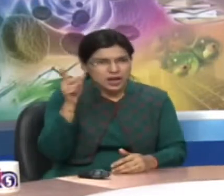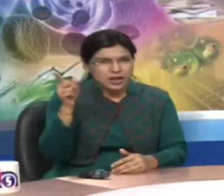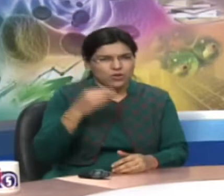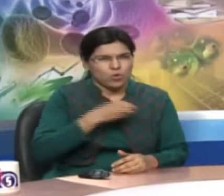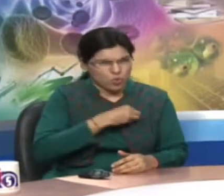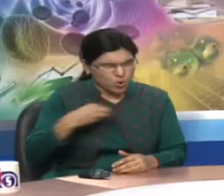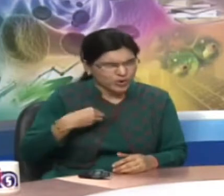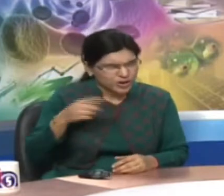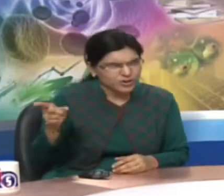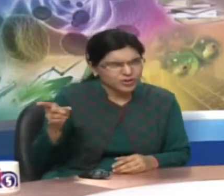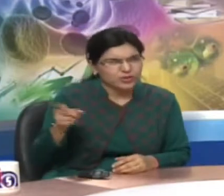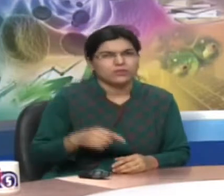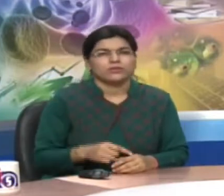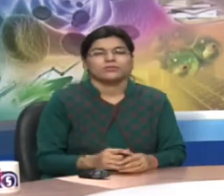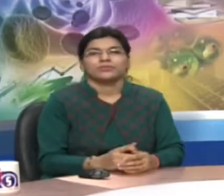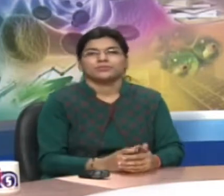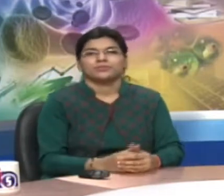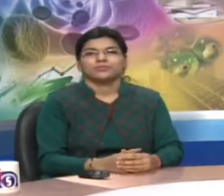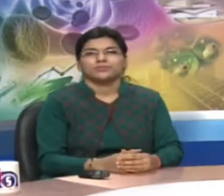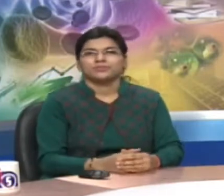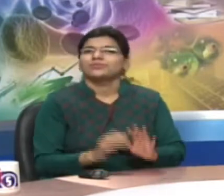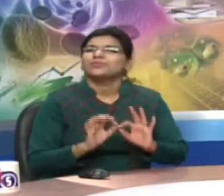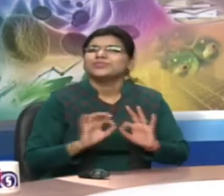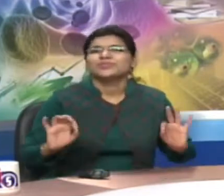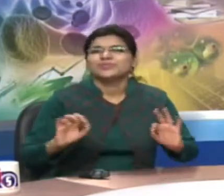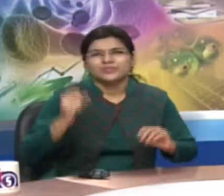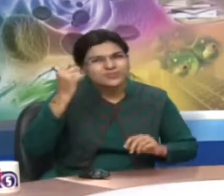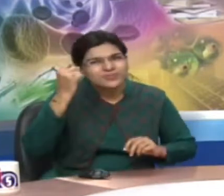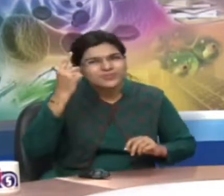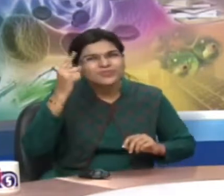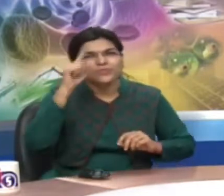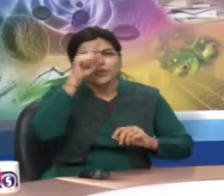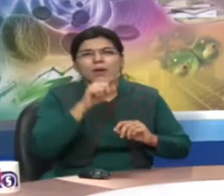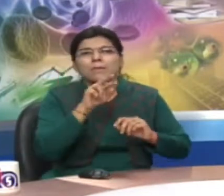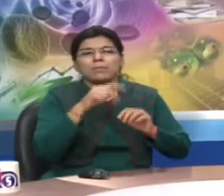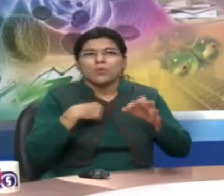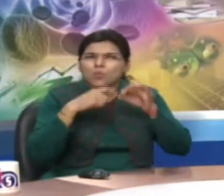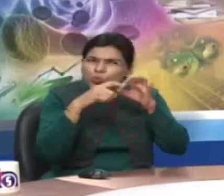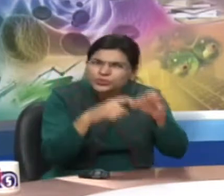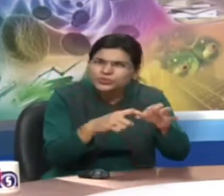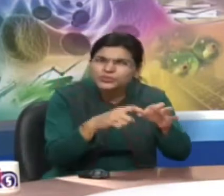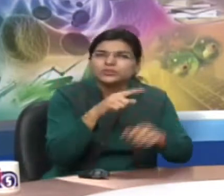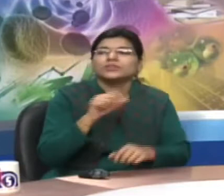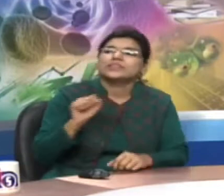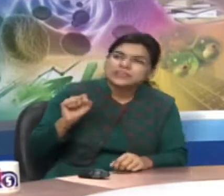Third question, is he a doctor? Simple. So the answer will be yes or no.